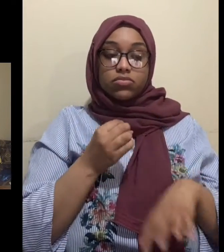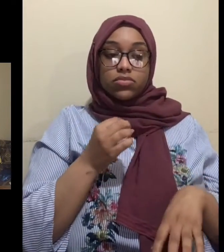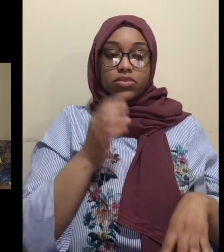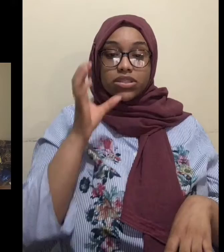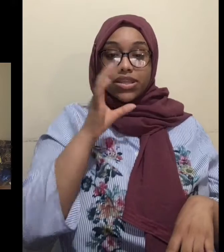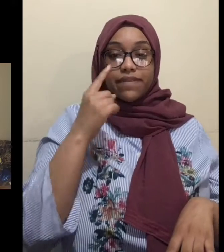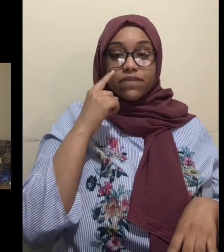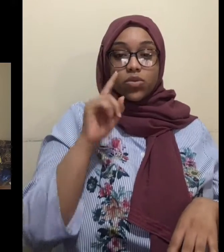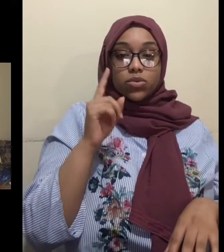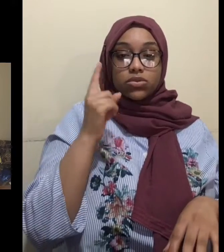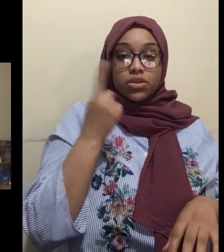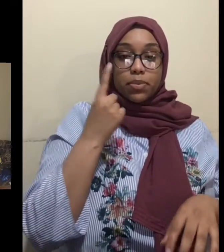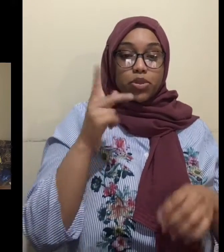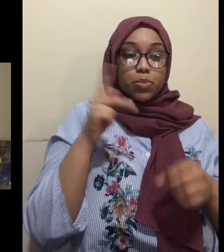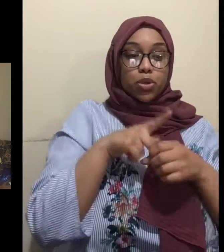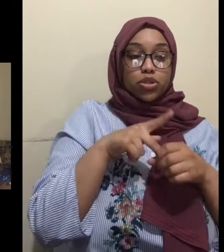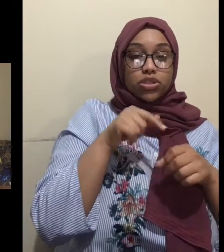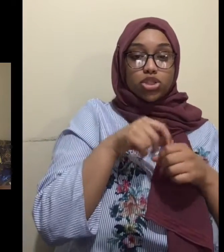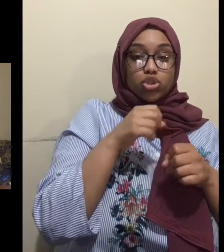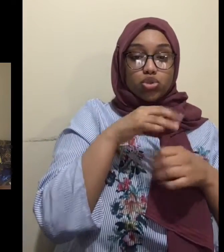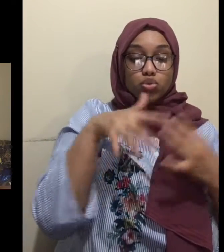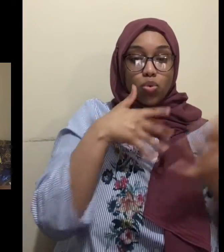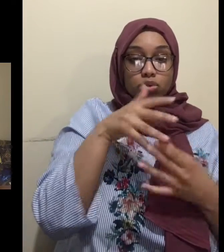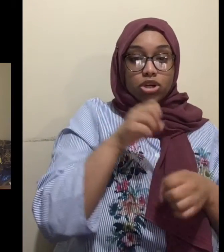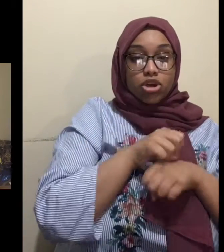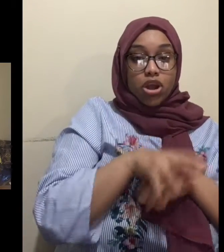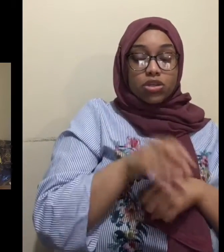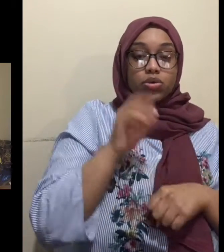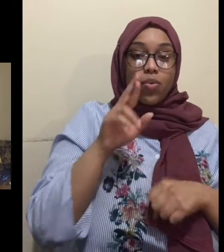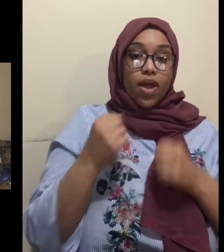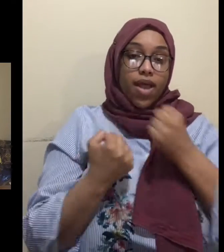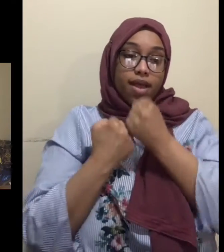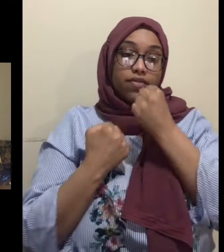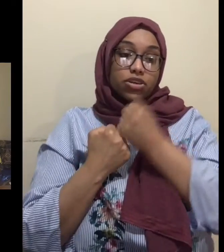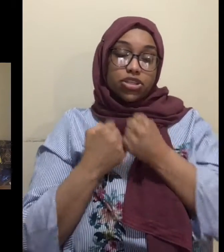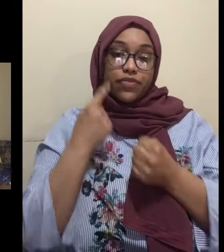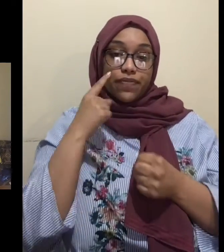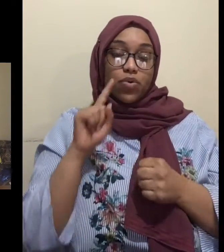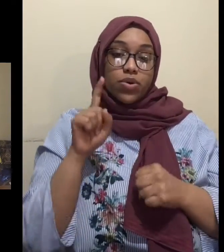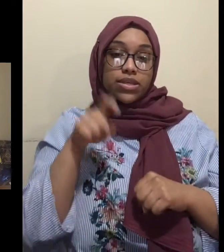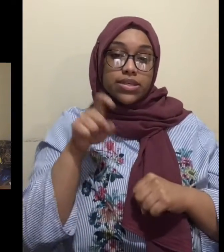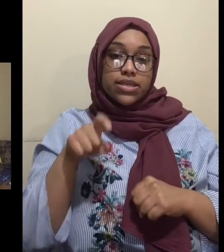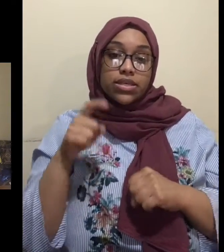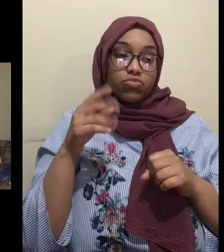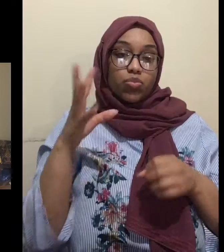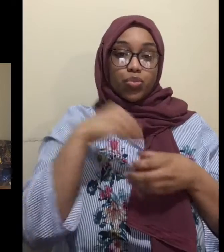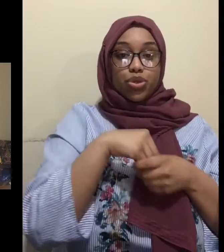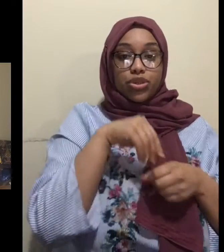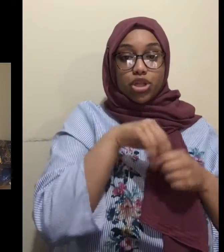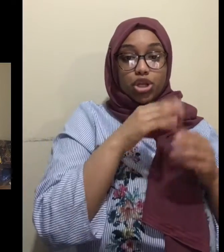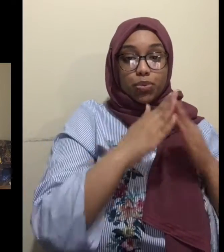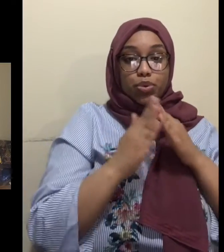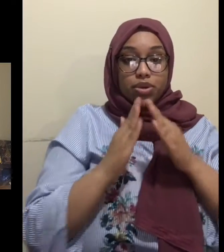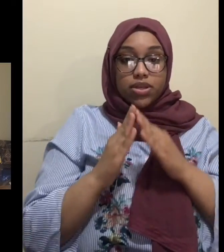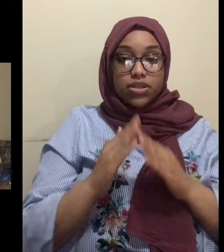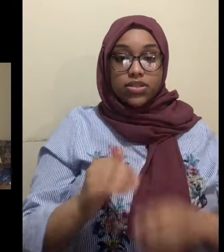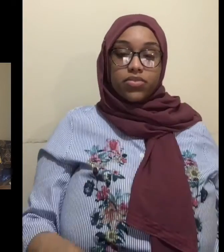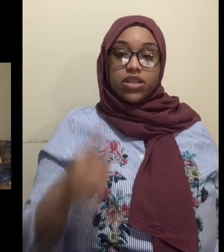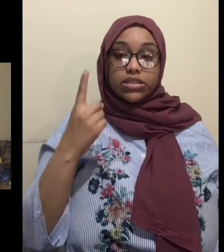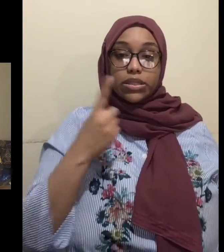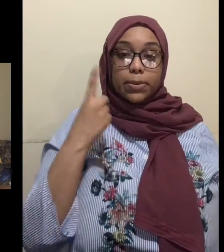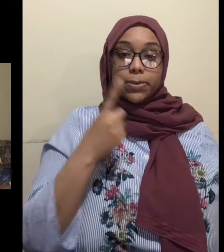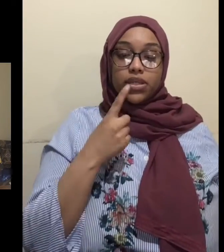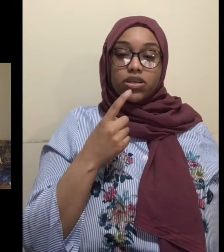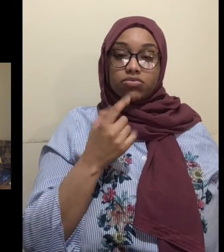of a product or service. Nonprofit organizations, on the other hand, seek to further a